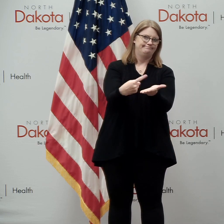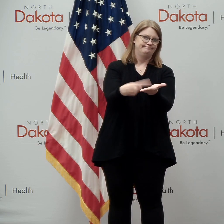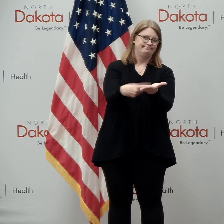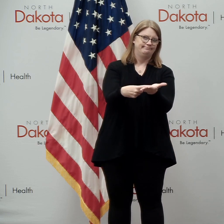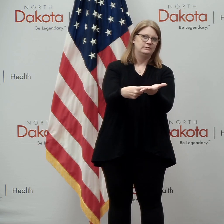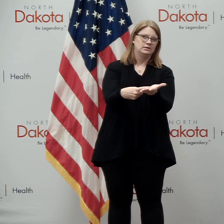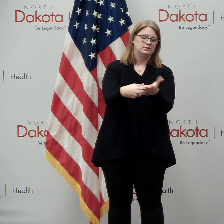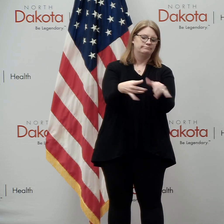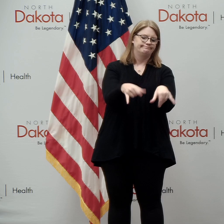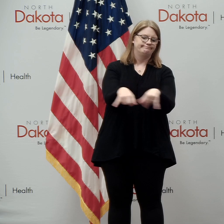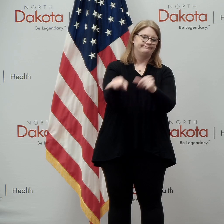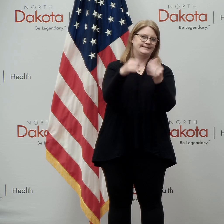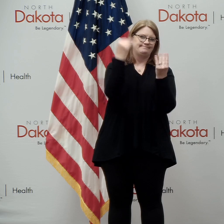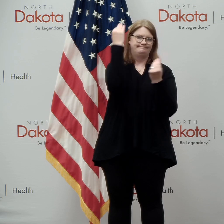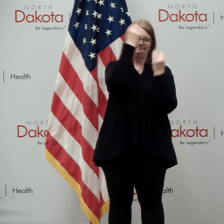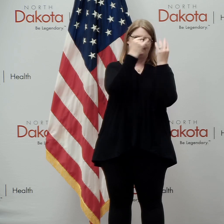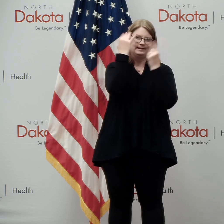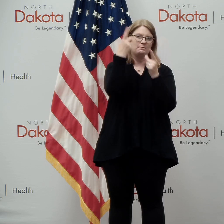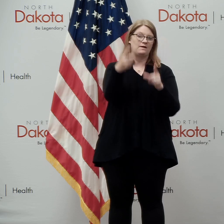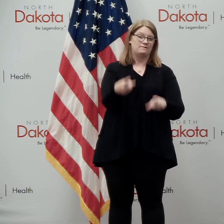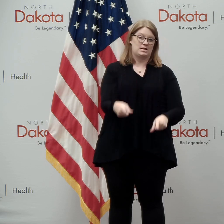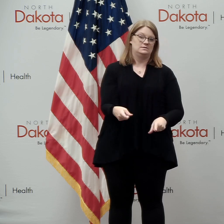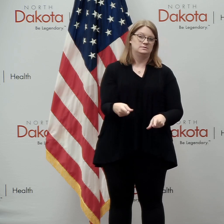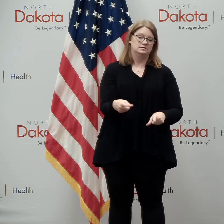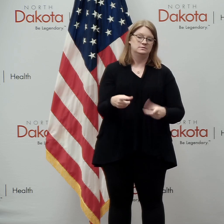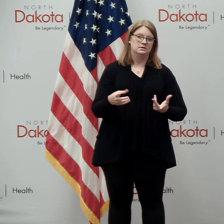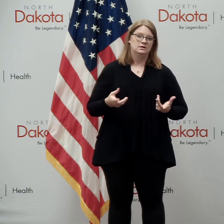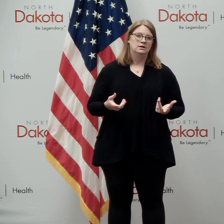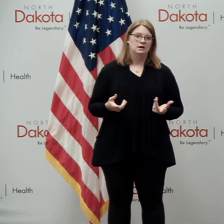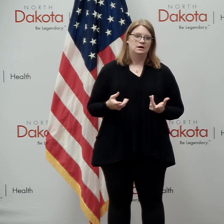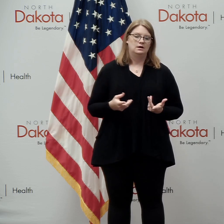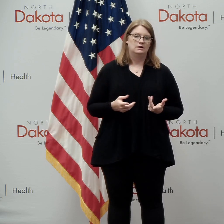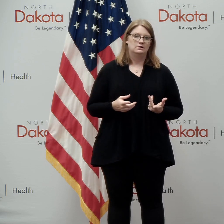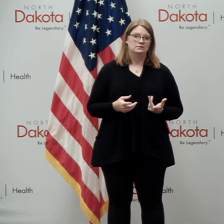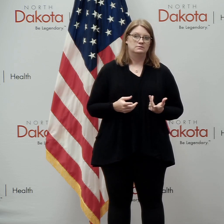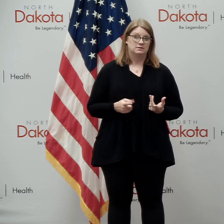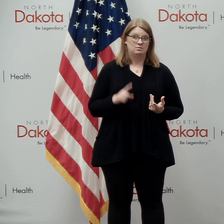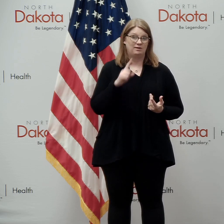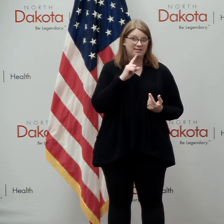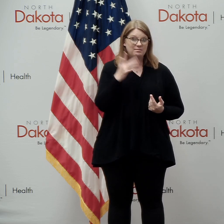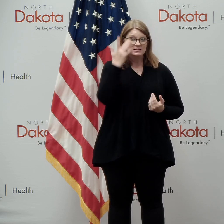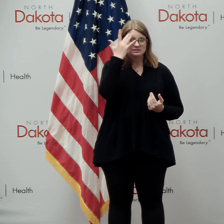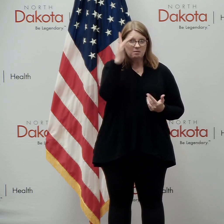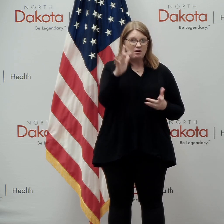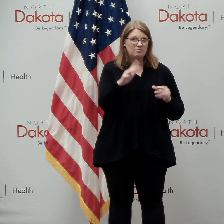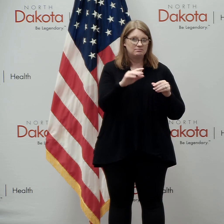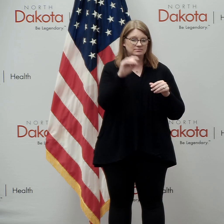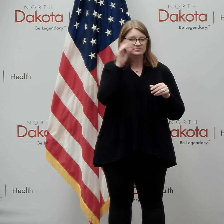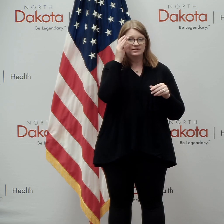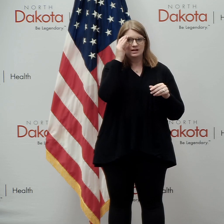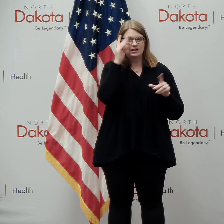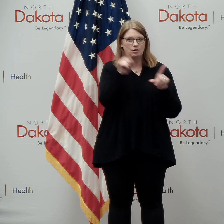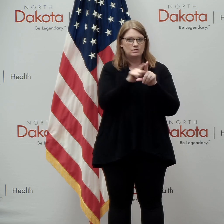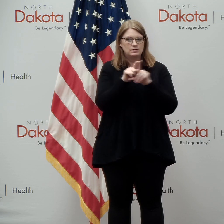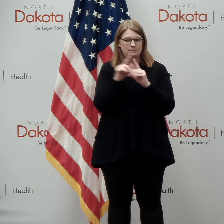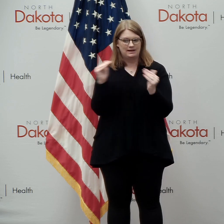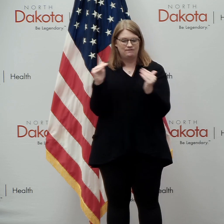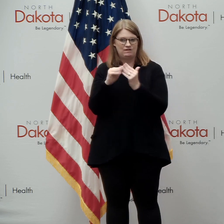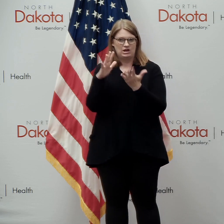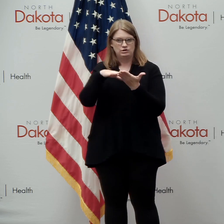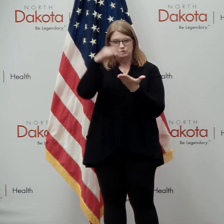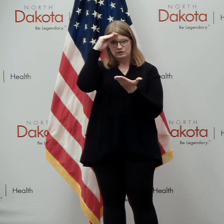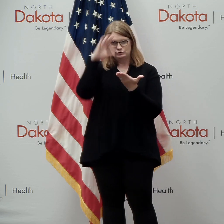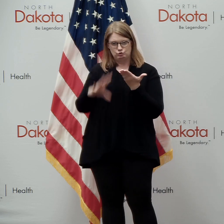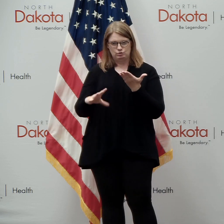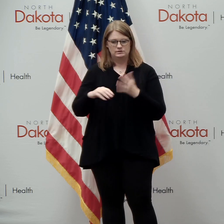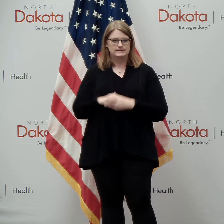think about these events and make sure we're being smart about the spread, but also being fair to the students that we want to keep in